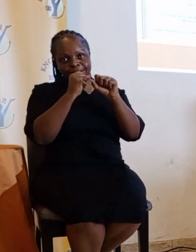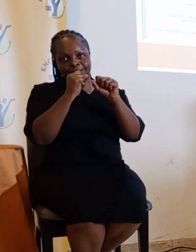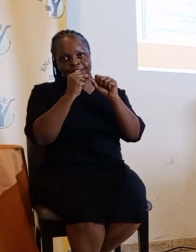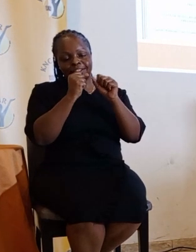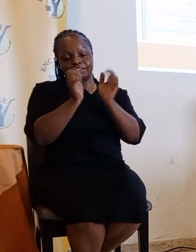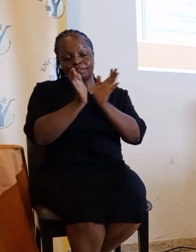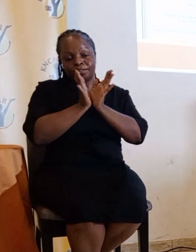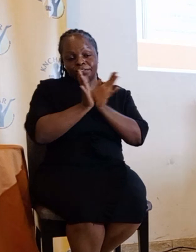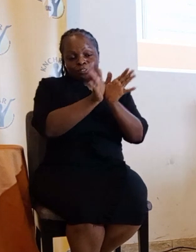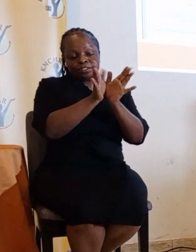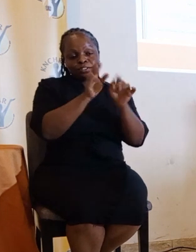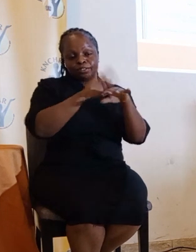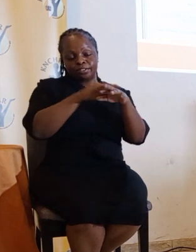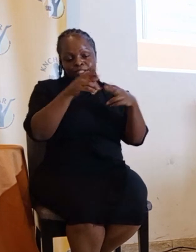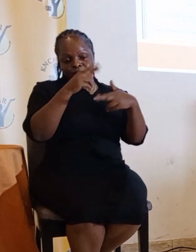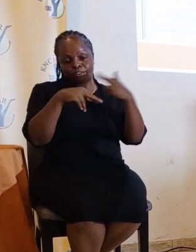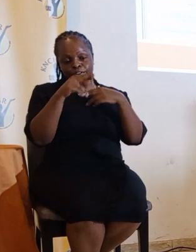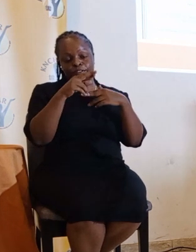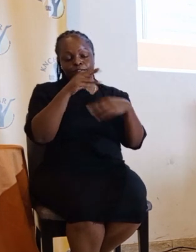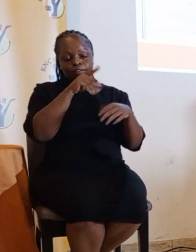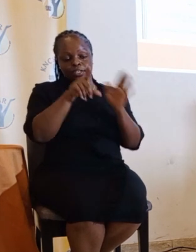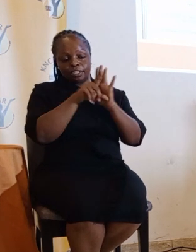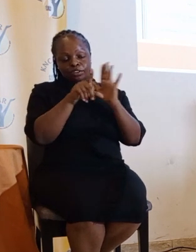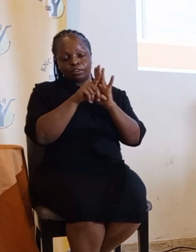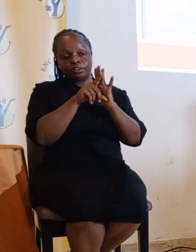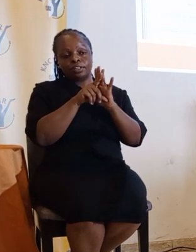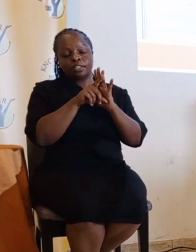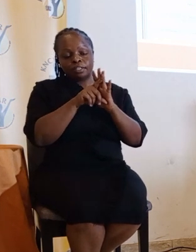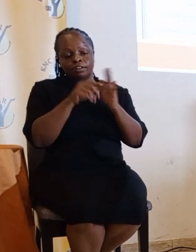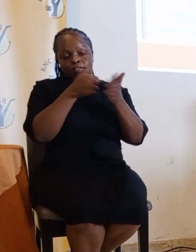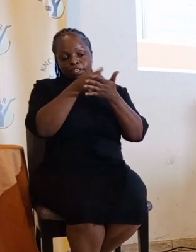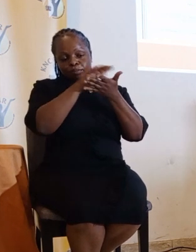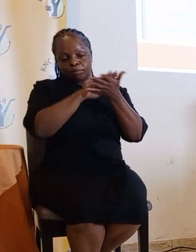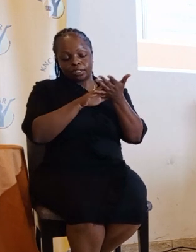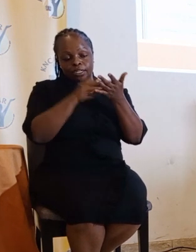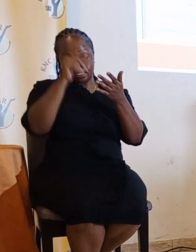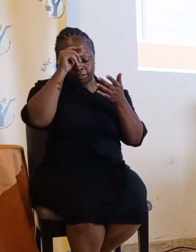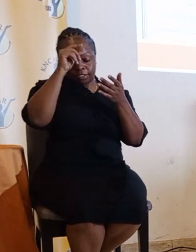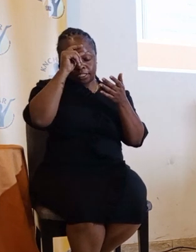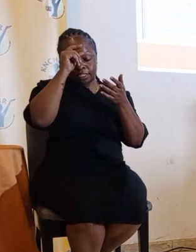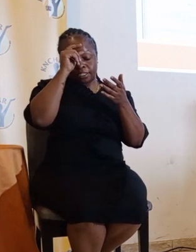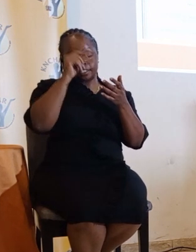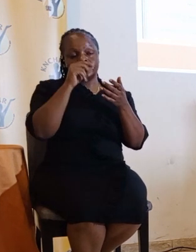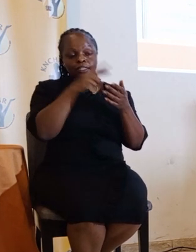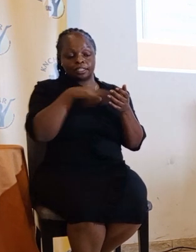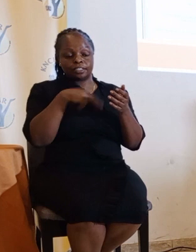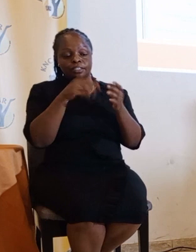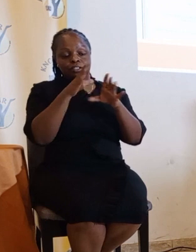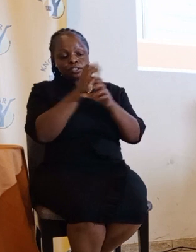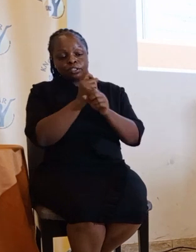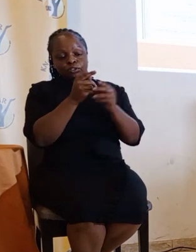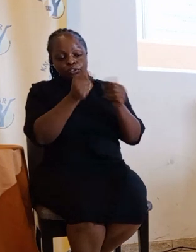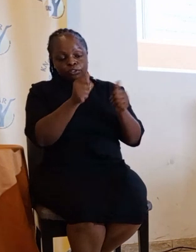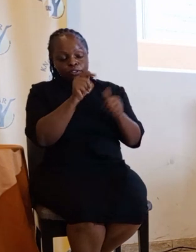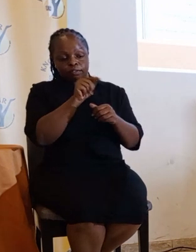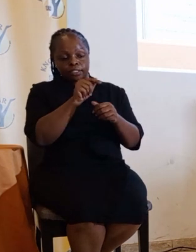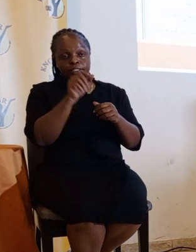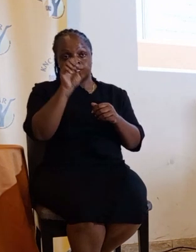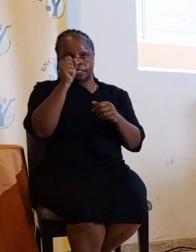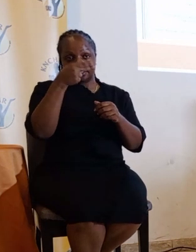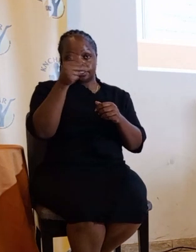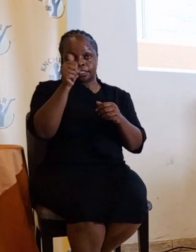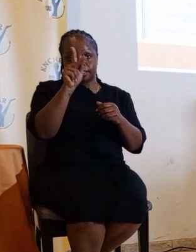of the legal and regulatory framework governing religious organizations to address this vice. The Shakahola,